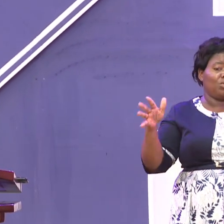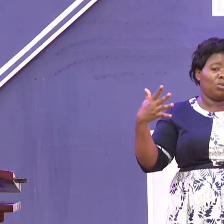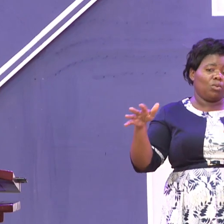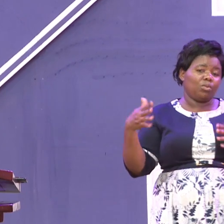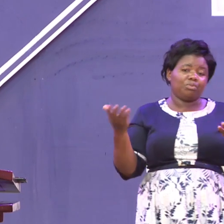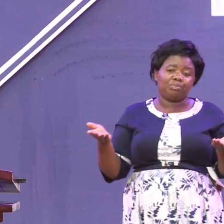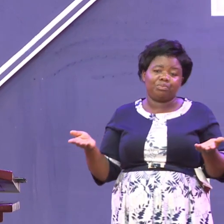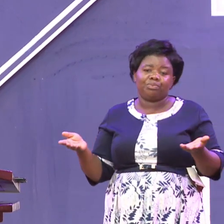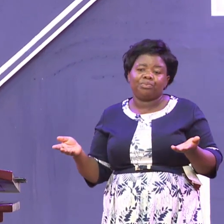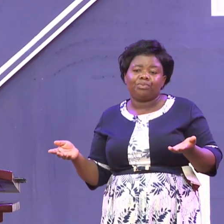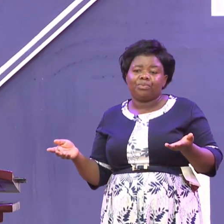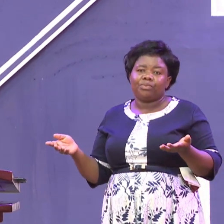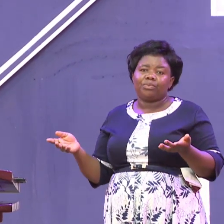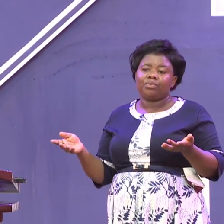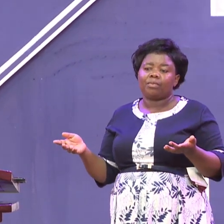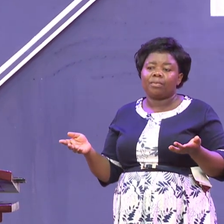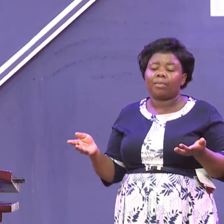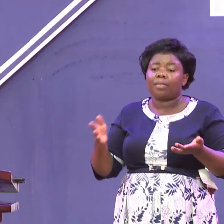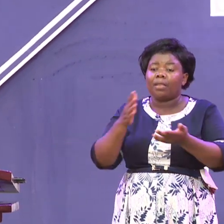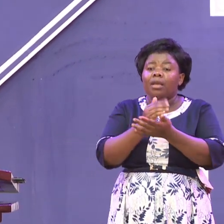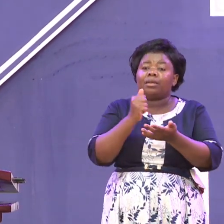She couldn't get where to get water.